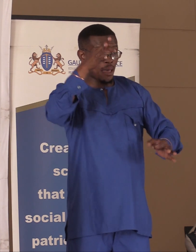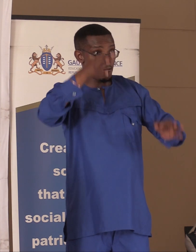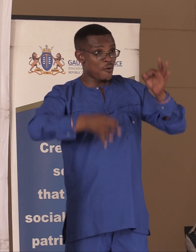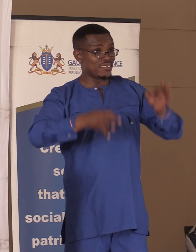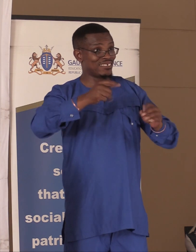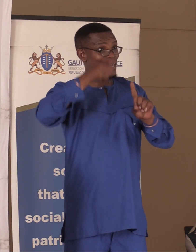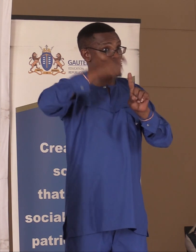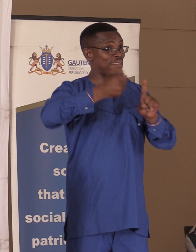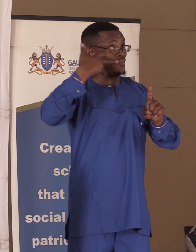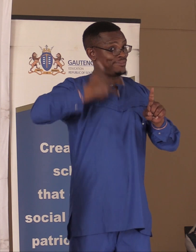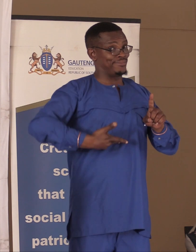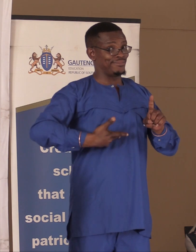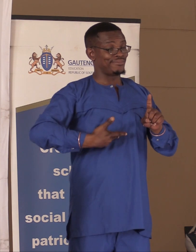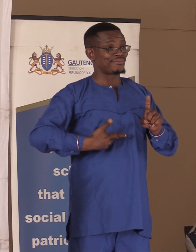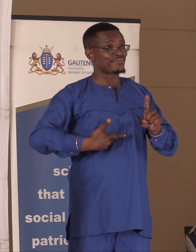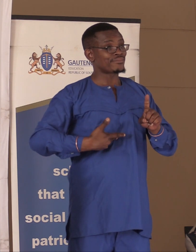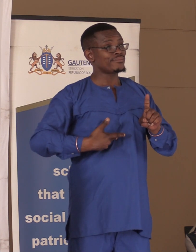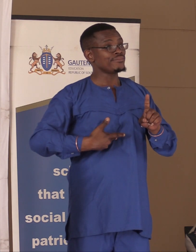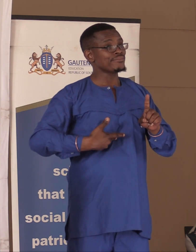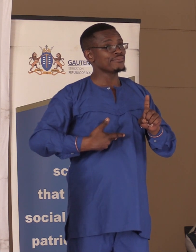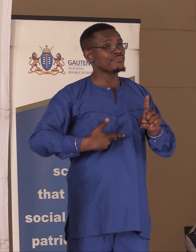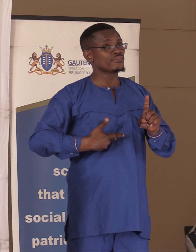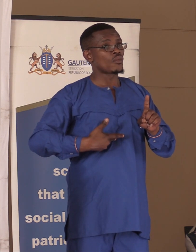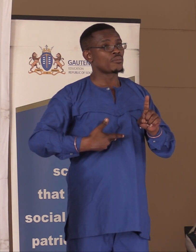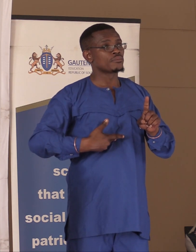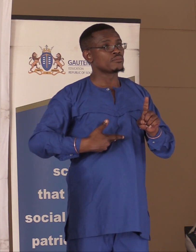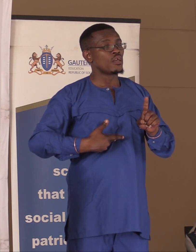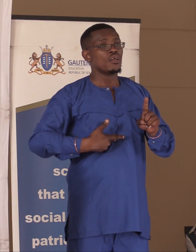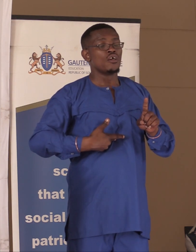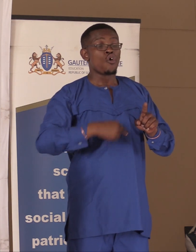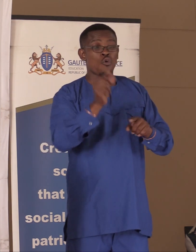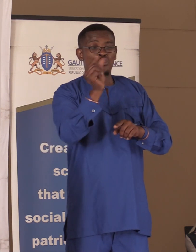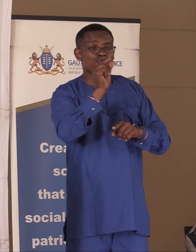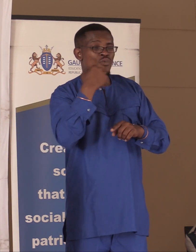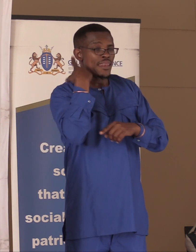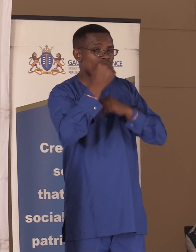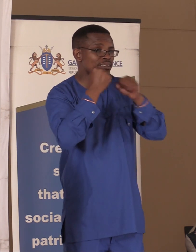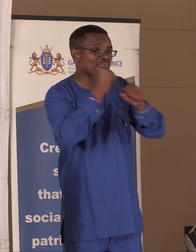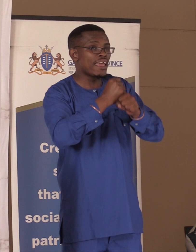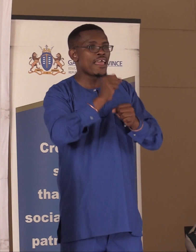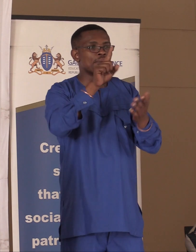politician, we will be heading to the elections next year.